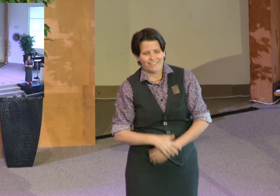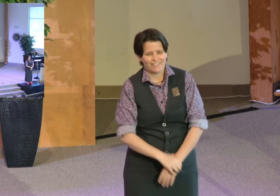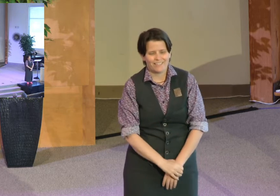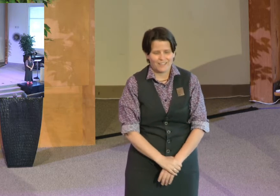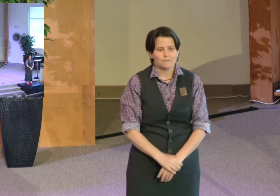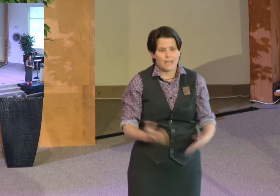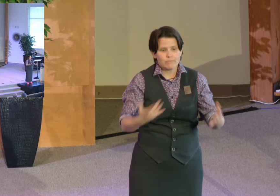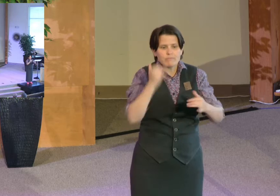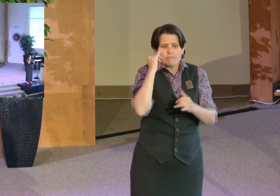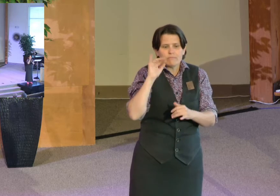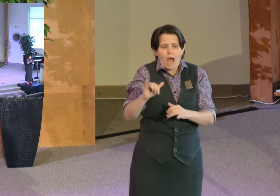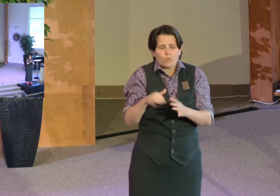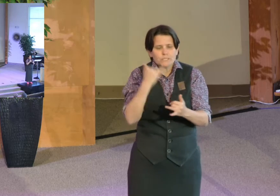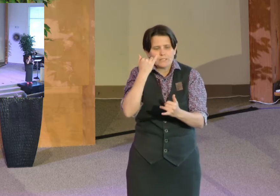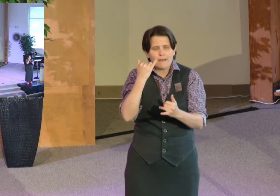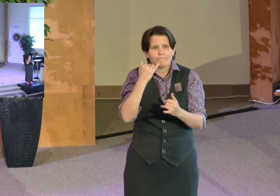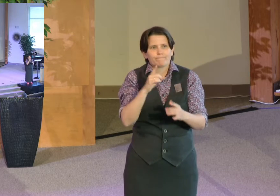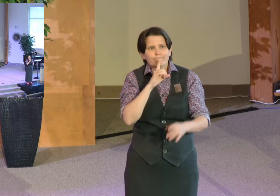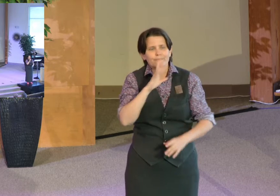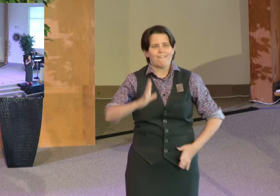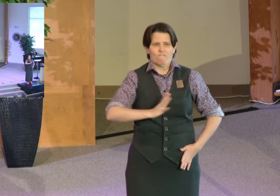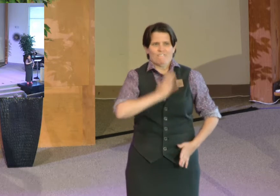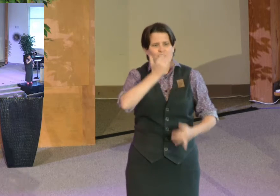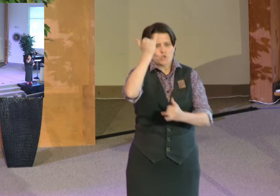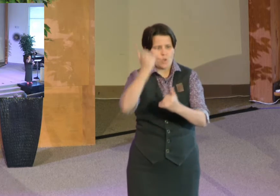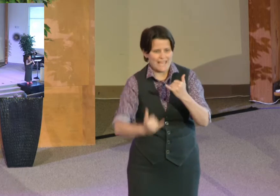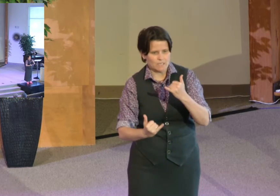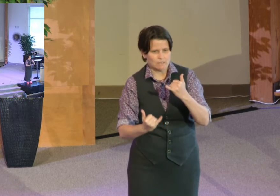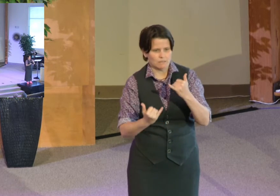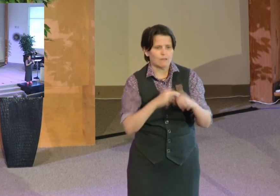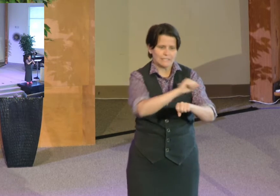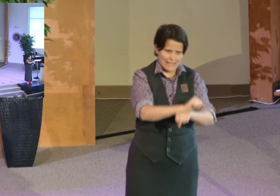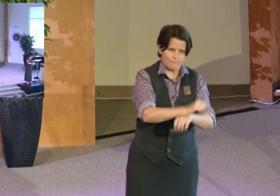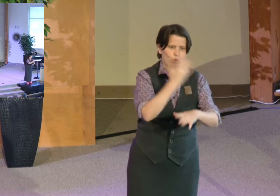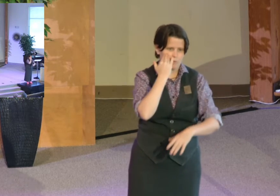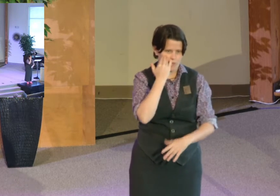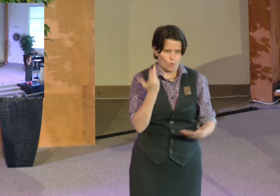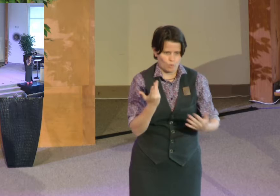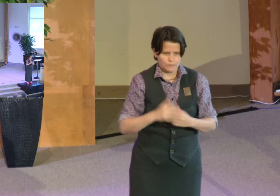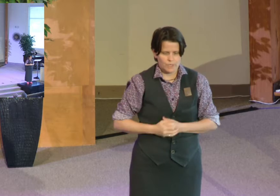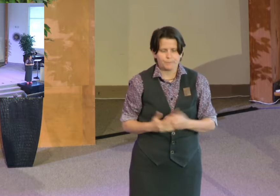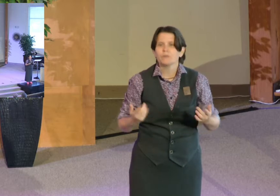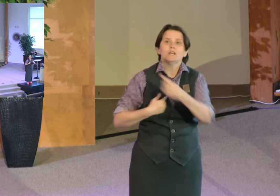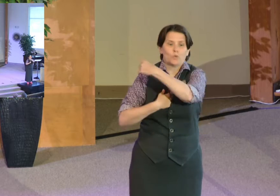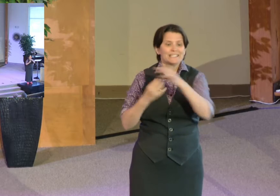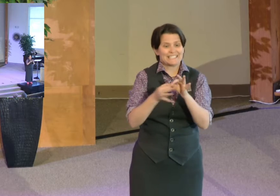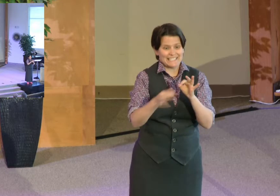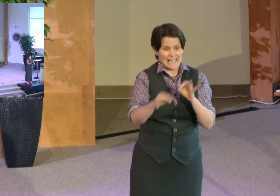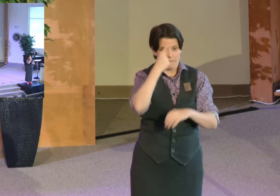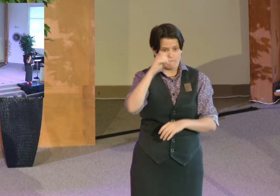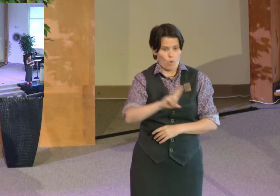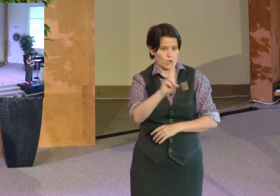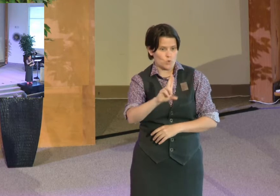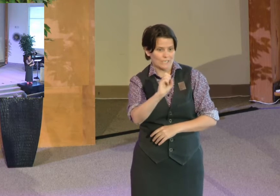their statement. Unity Worldwide Ministry stands for anti-racism. We are opposed to racial